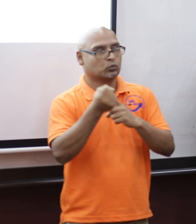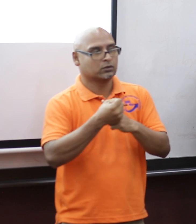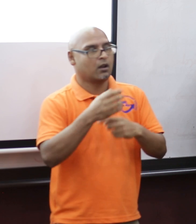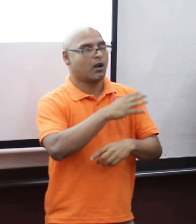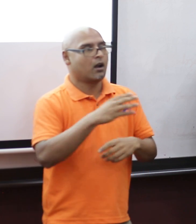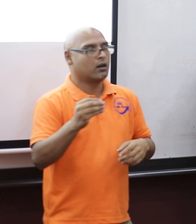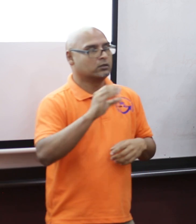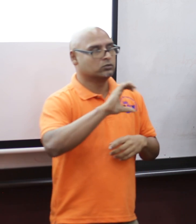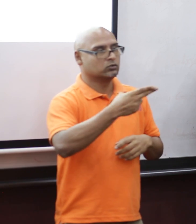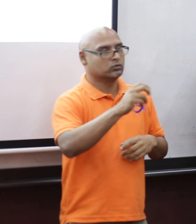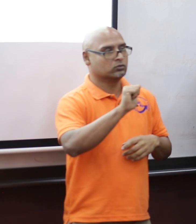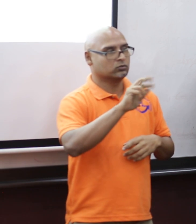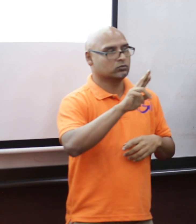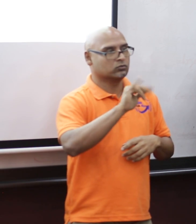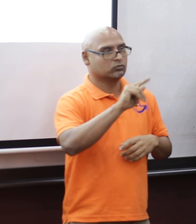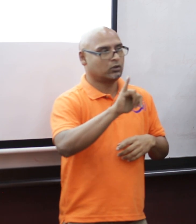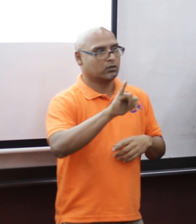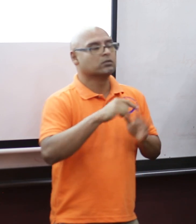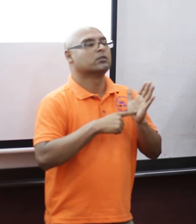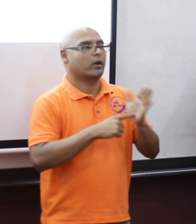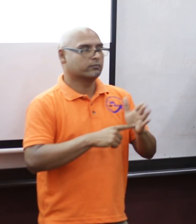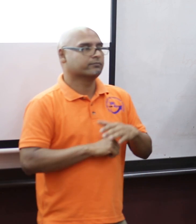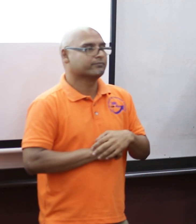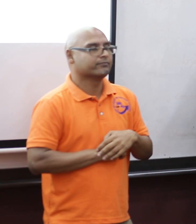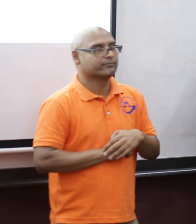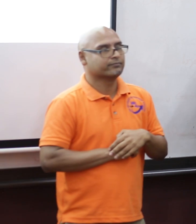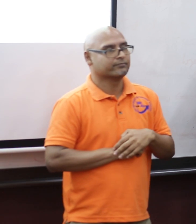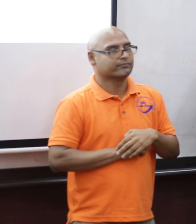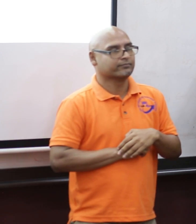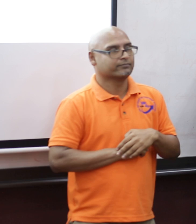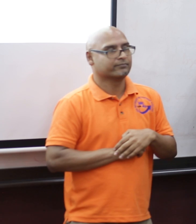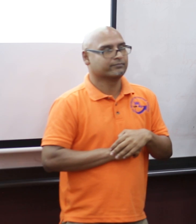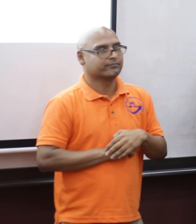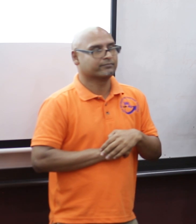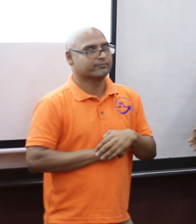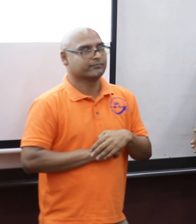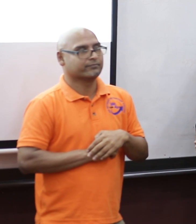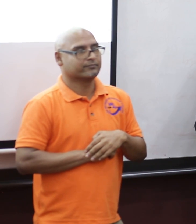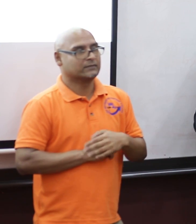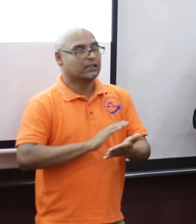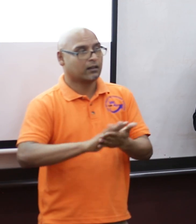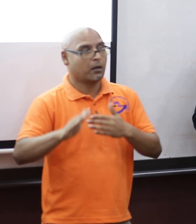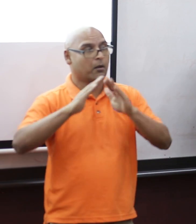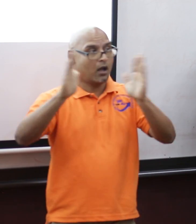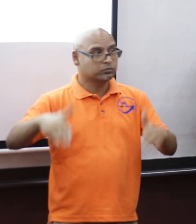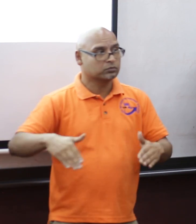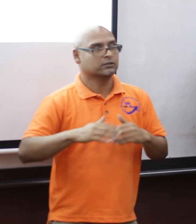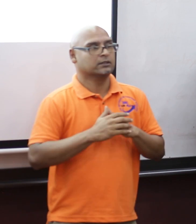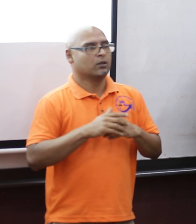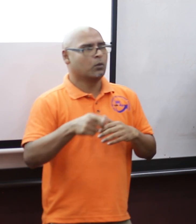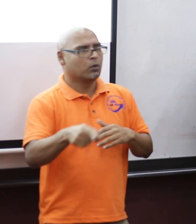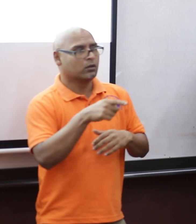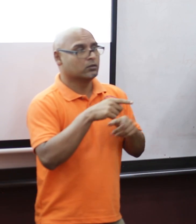disabilities. You know, it's nice to build a nice little center for persons with disabilities and put them there. Build a nice little